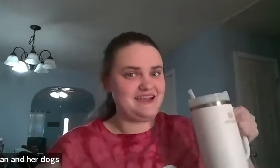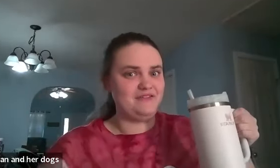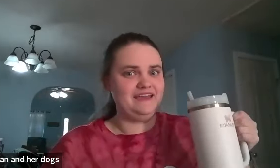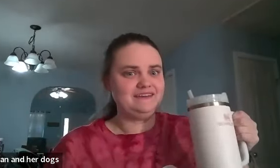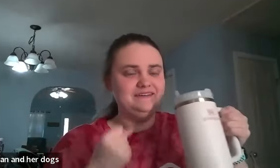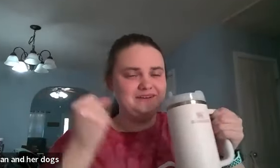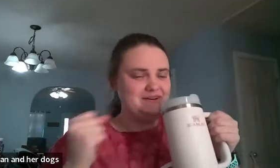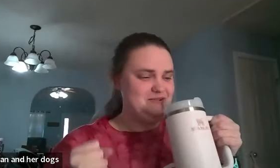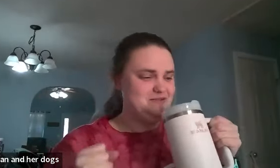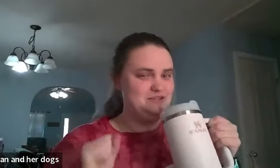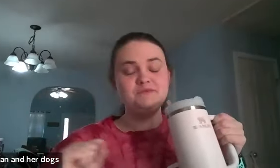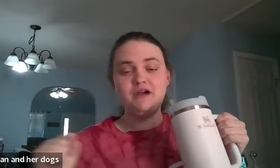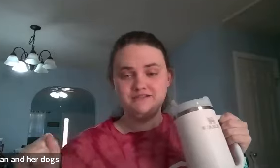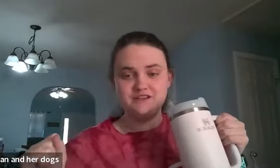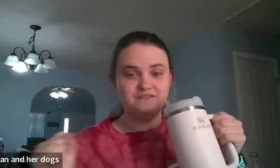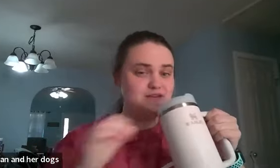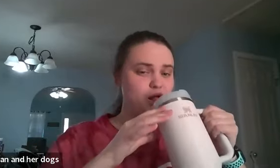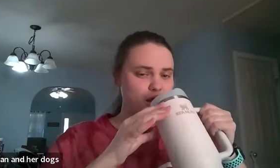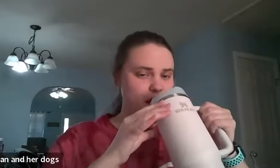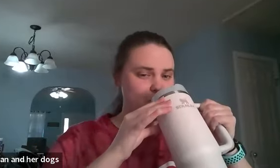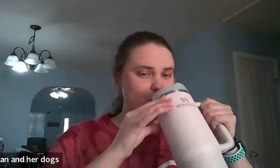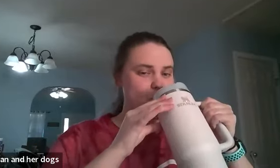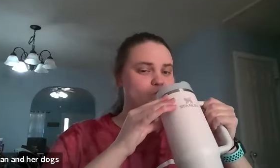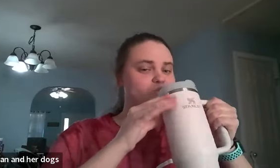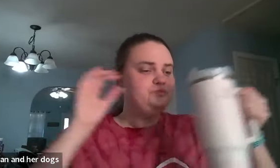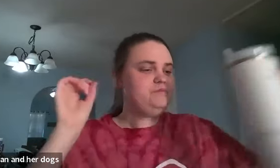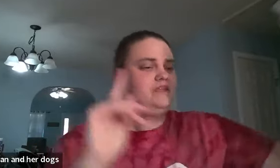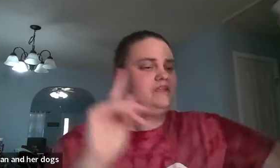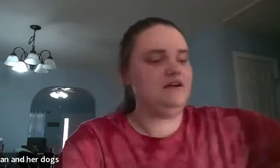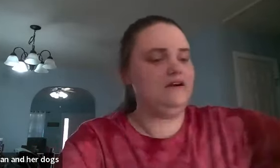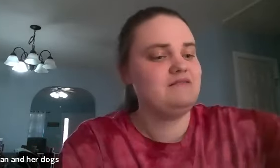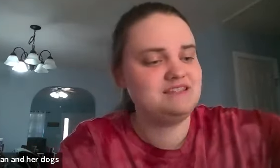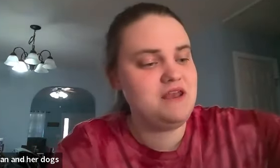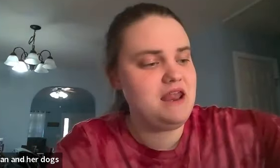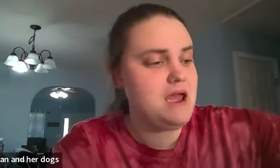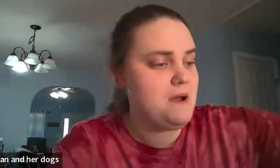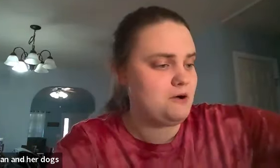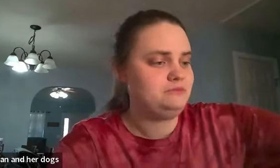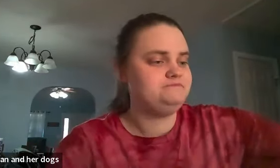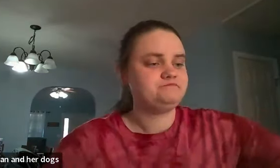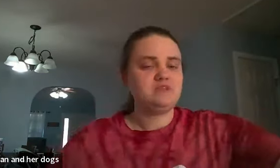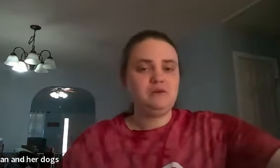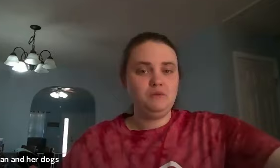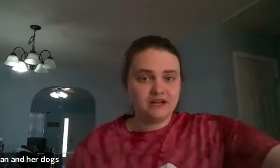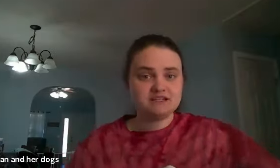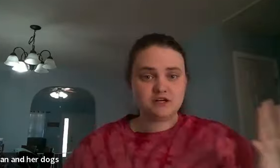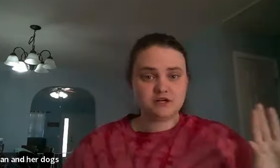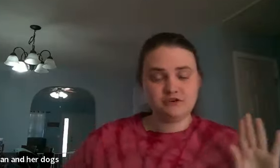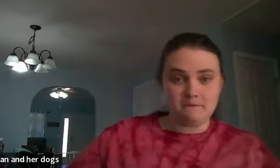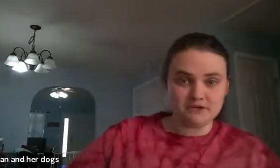down. Like, oh, y'all should be proud of yourselves. Okay. All right, so now we're gonna get started with our numbers.